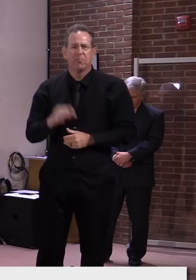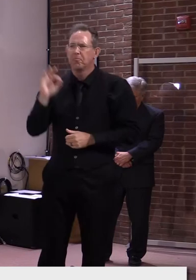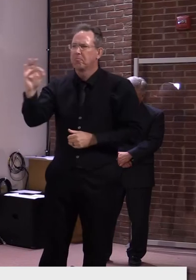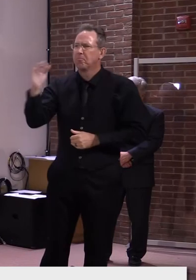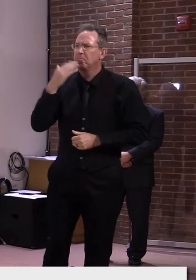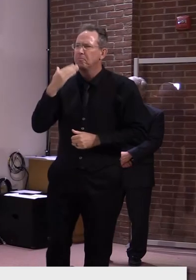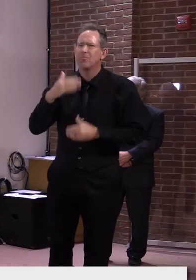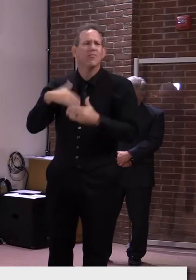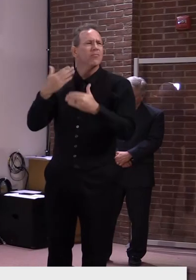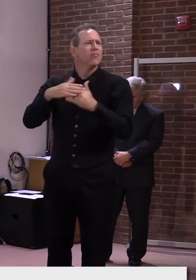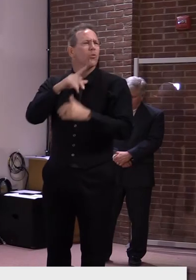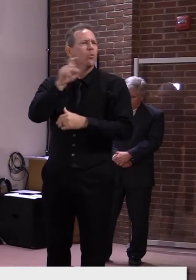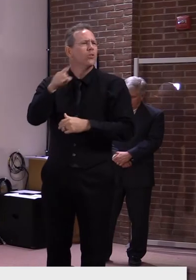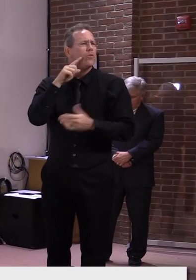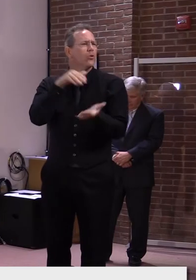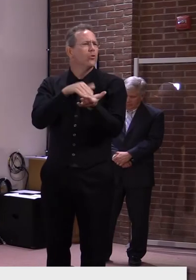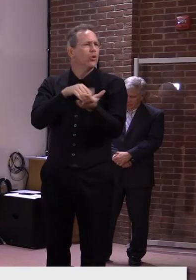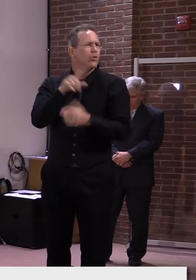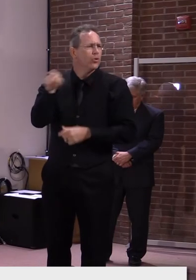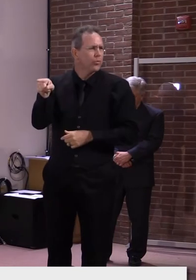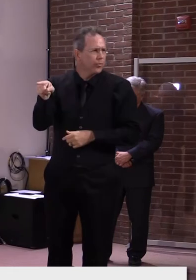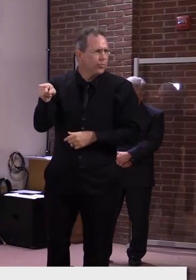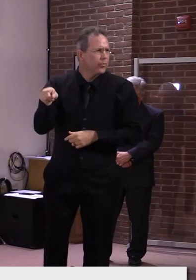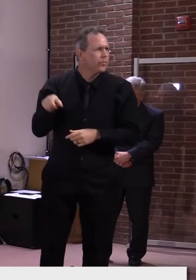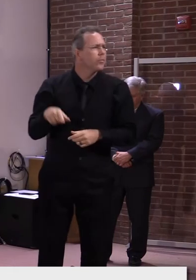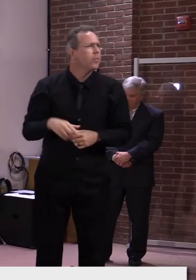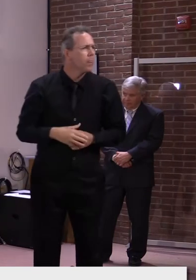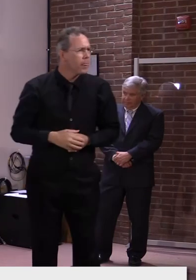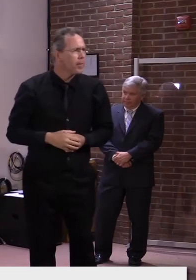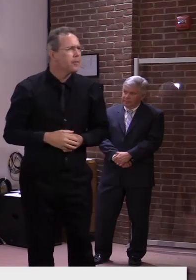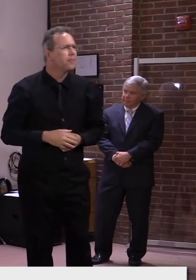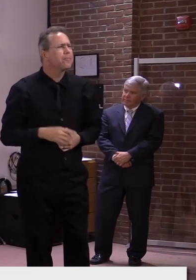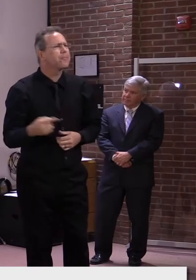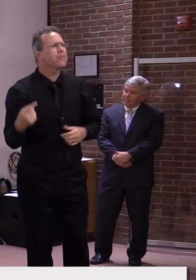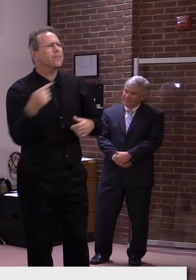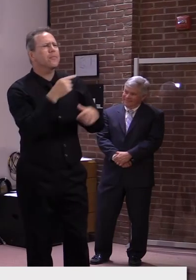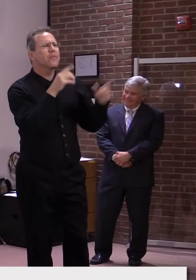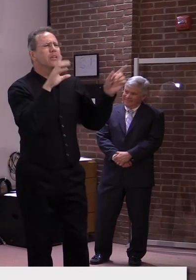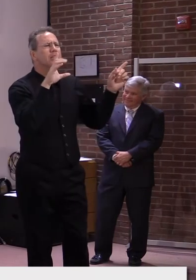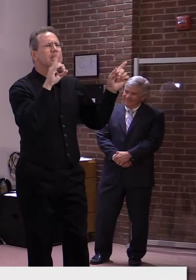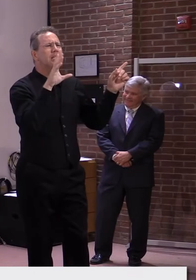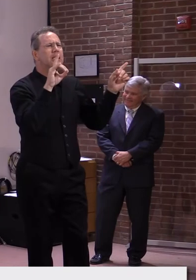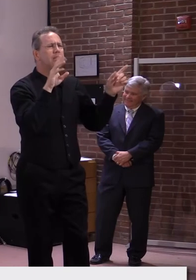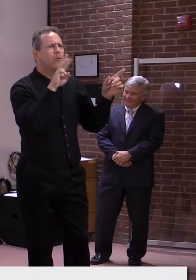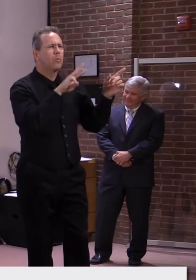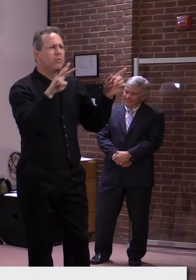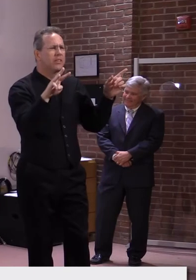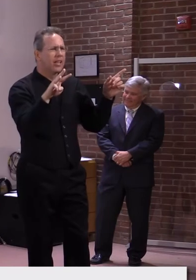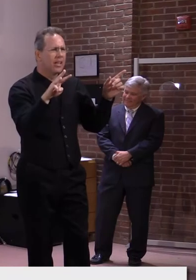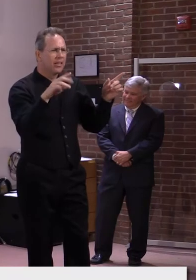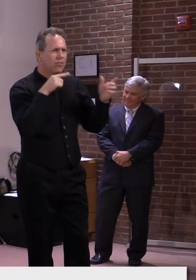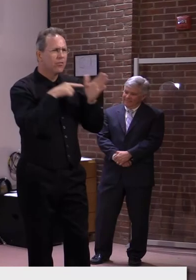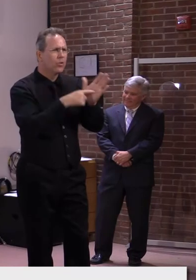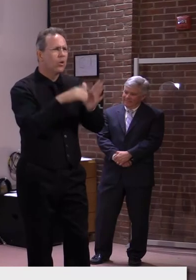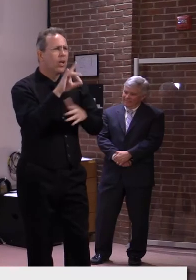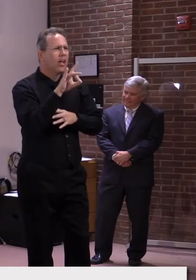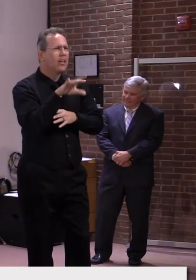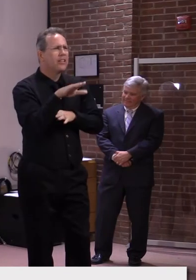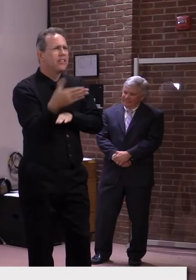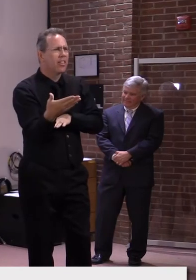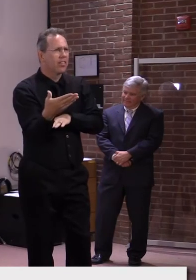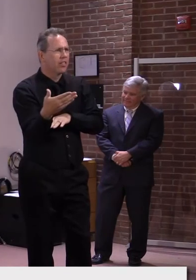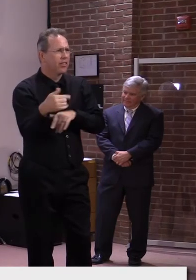following up on the CDC website report that showed 8 Vermont deaths possibly linked to vaccine shots, we got a